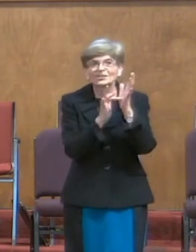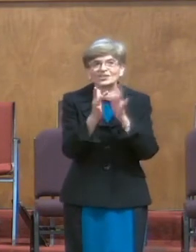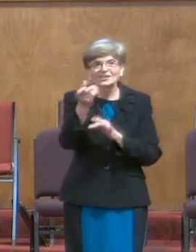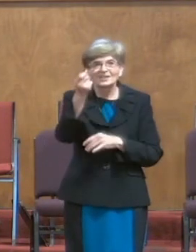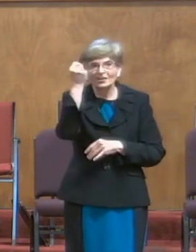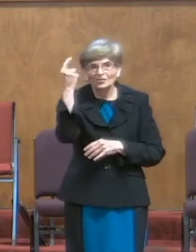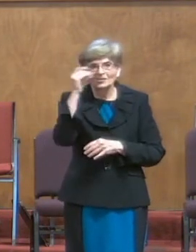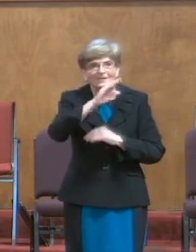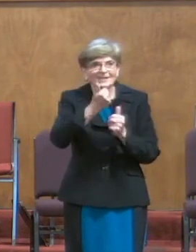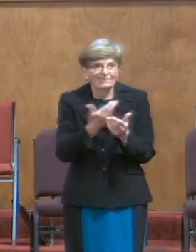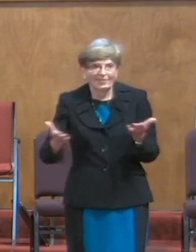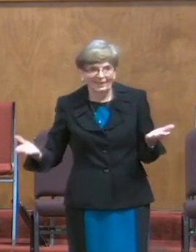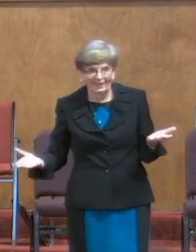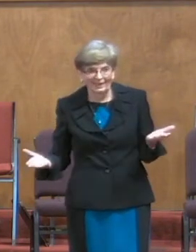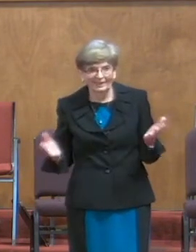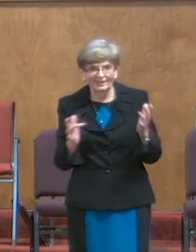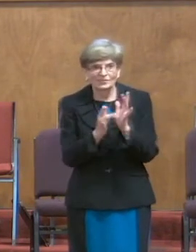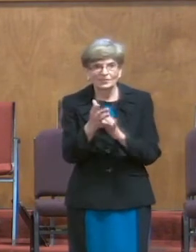than anybody.